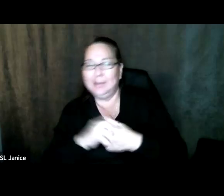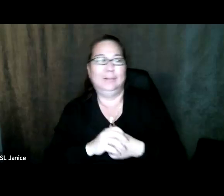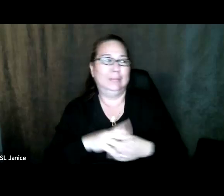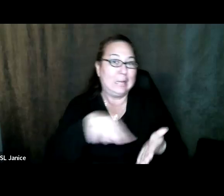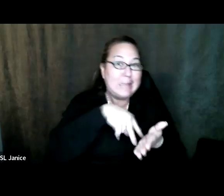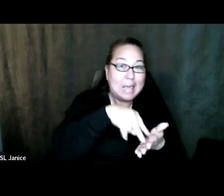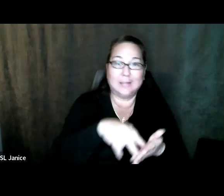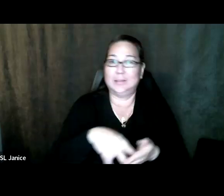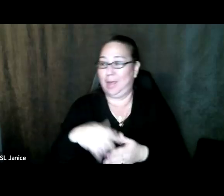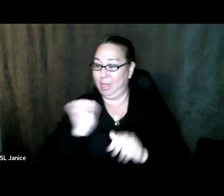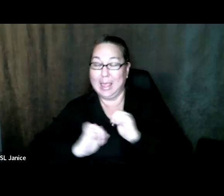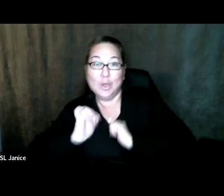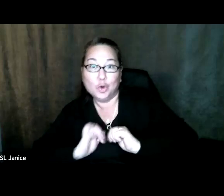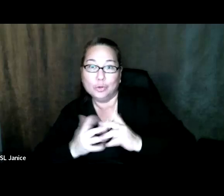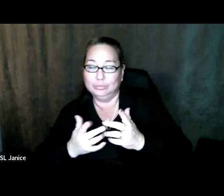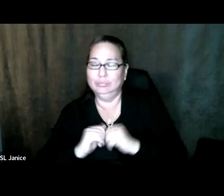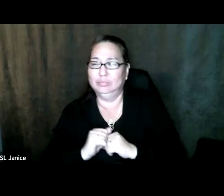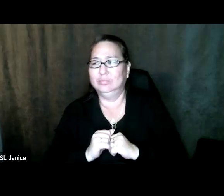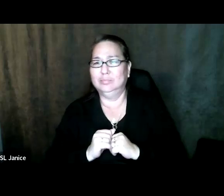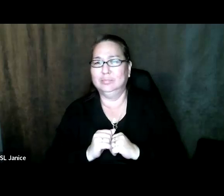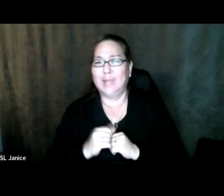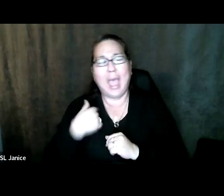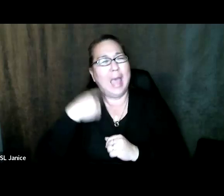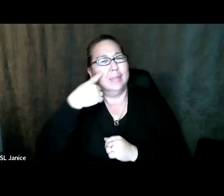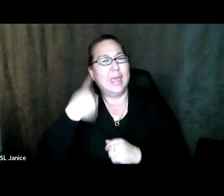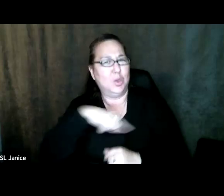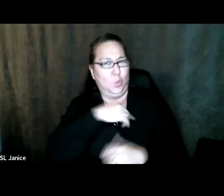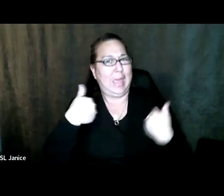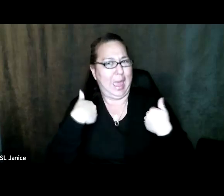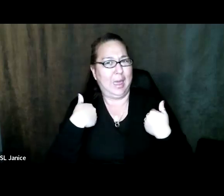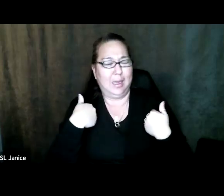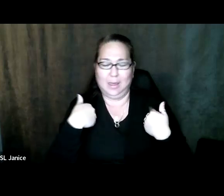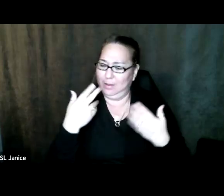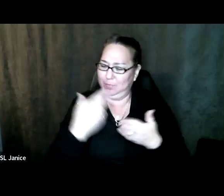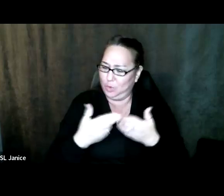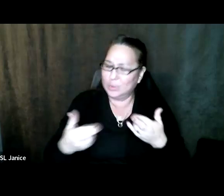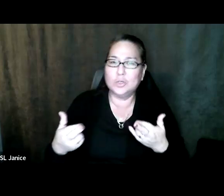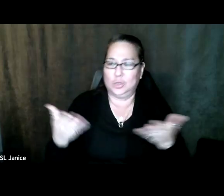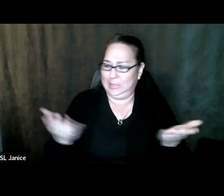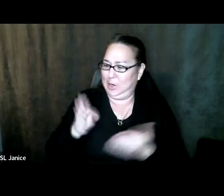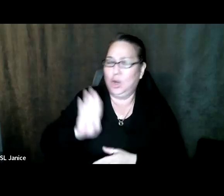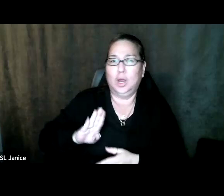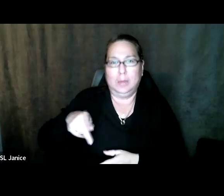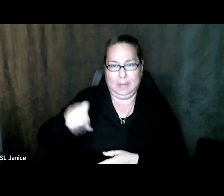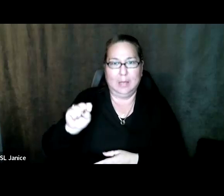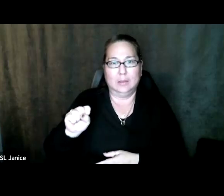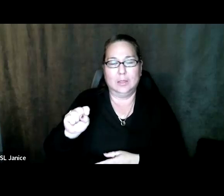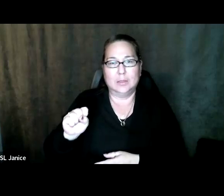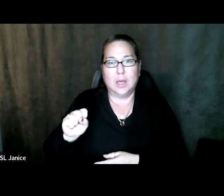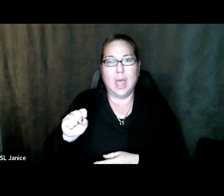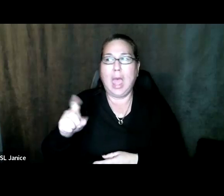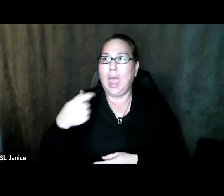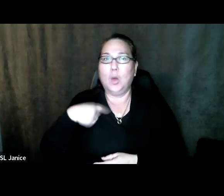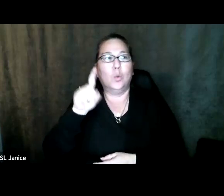theater. And so I actually think that we have the money and the resources in the Boston Public Schools, and we need to rethink about how to reallocate